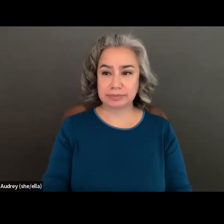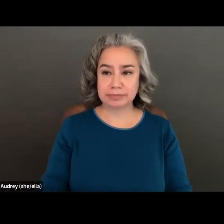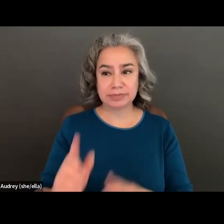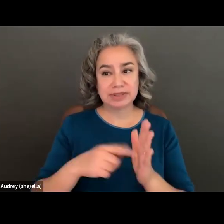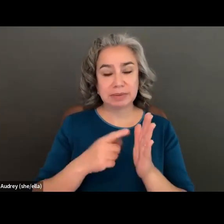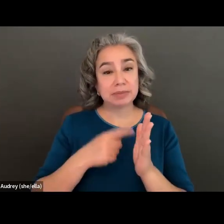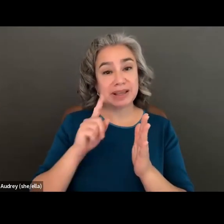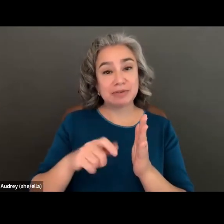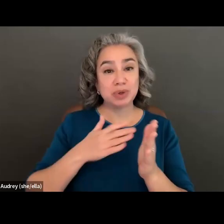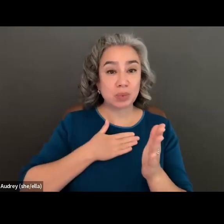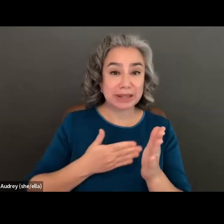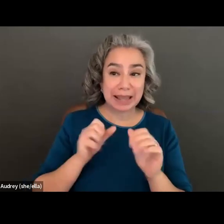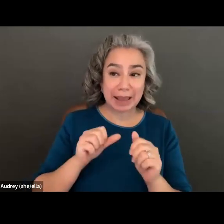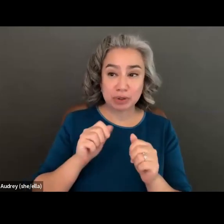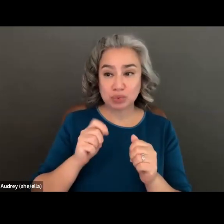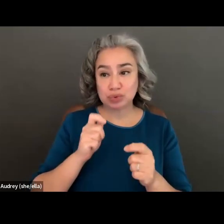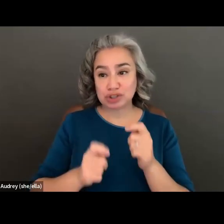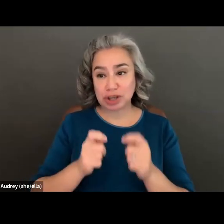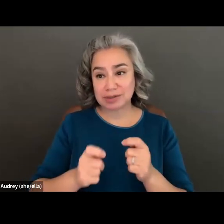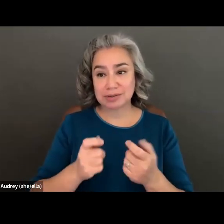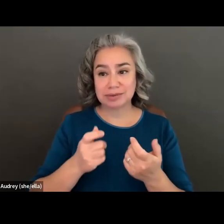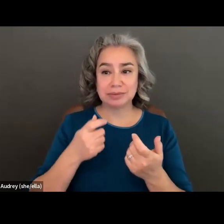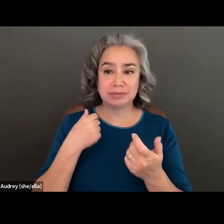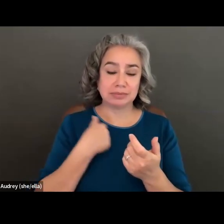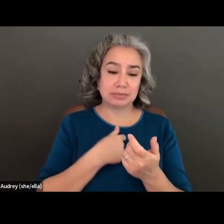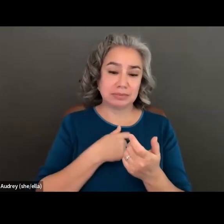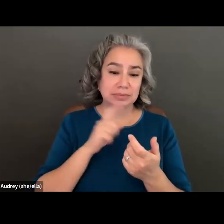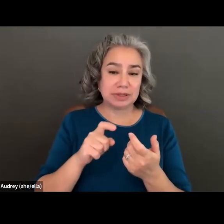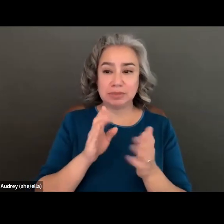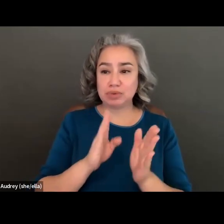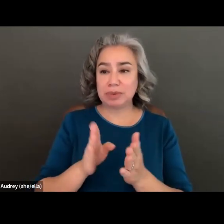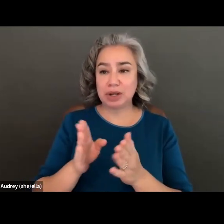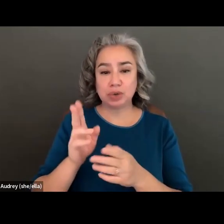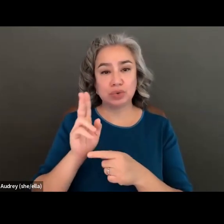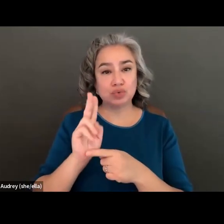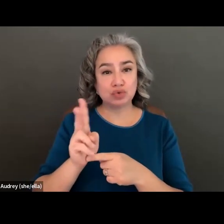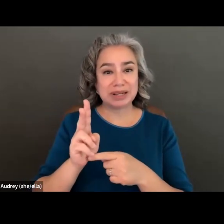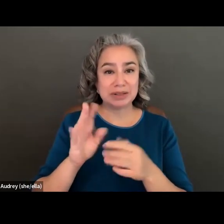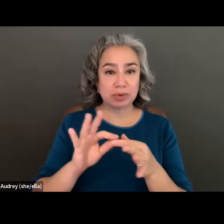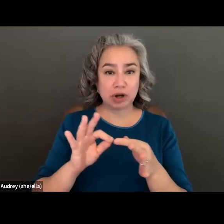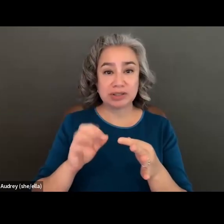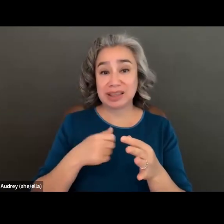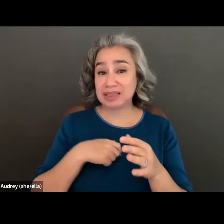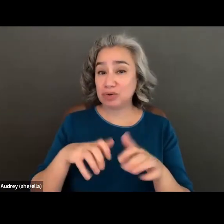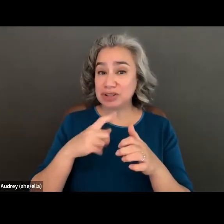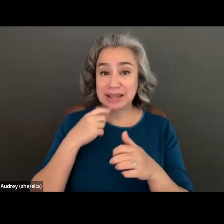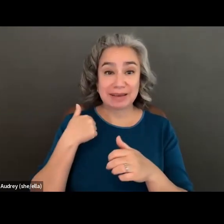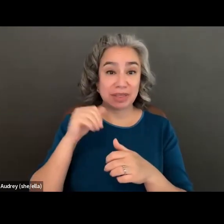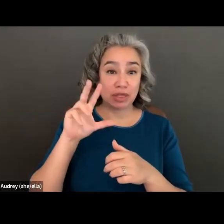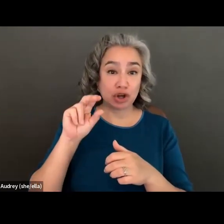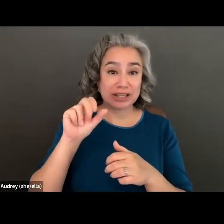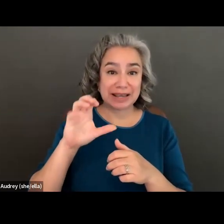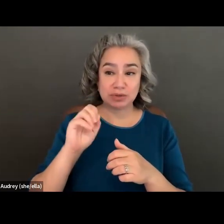able to adjust. We've shown up to opportunities where we've been told to prepare 2 minutes remarks, and then the crowd is so large that they say, hey, you're going to get 30 seconds to